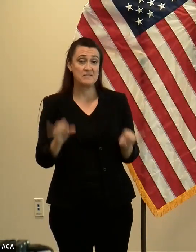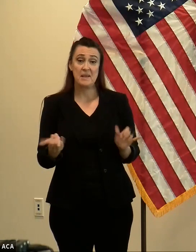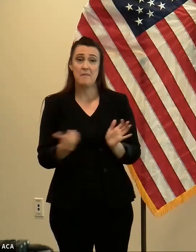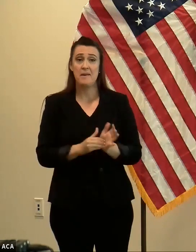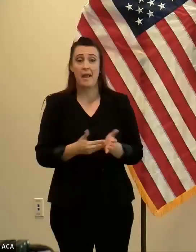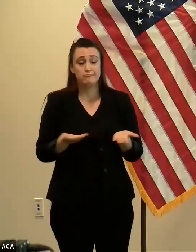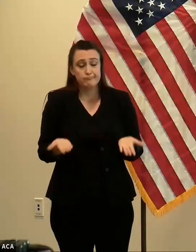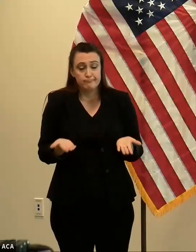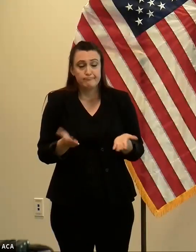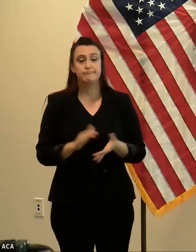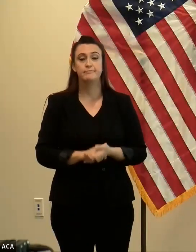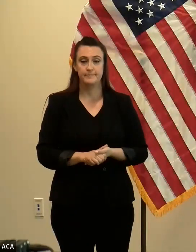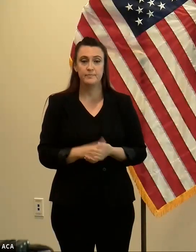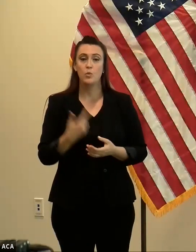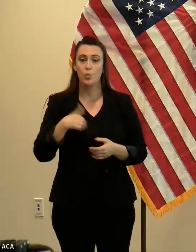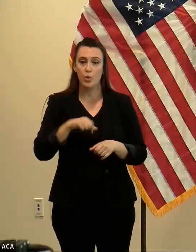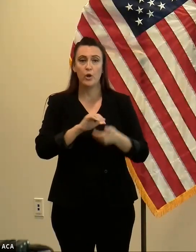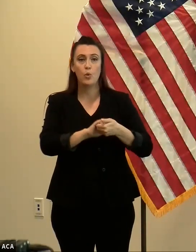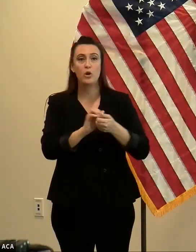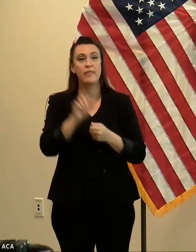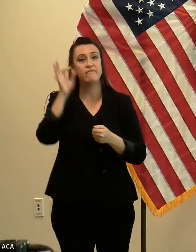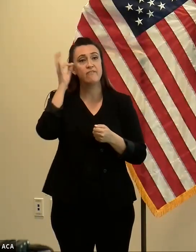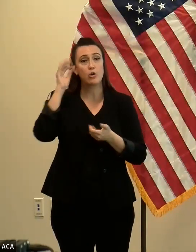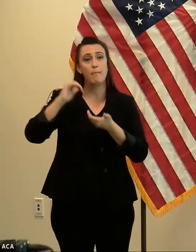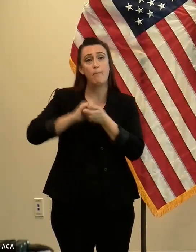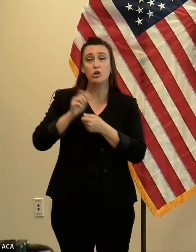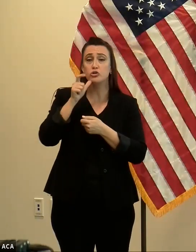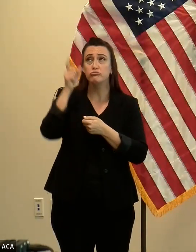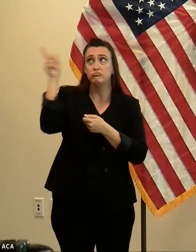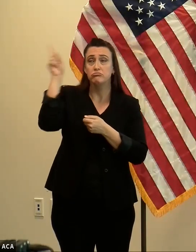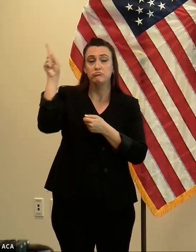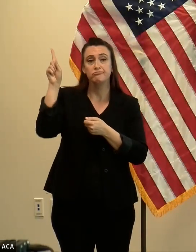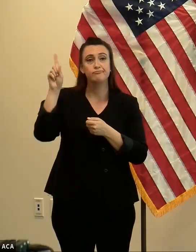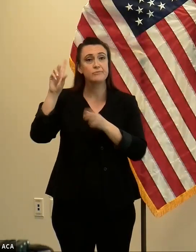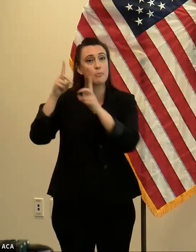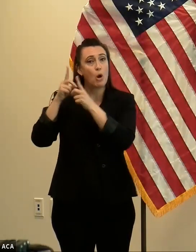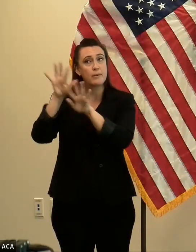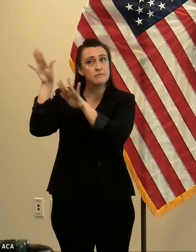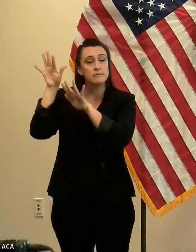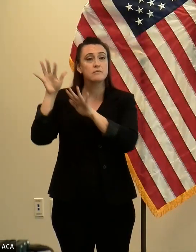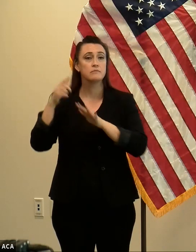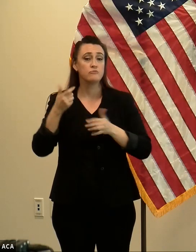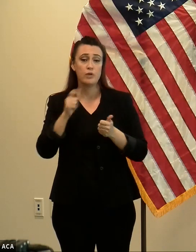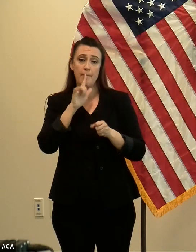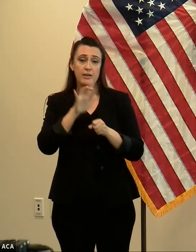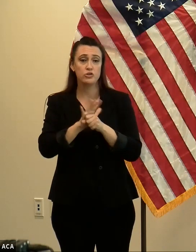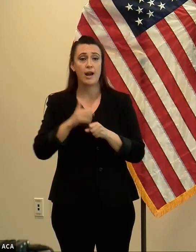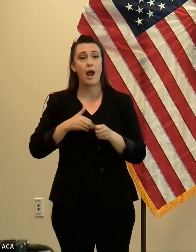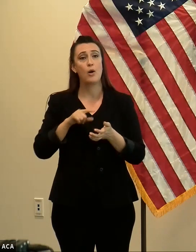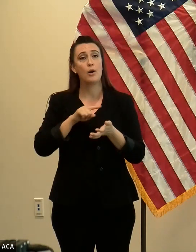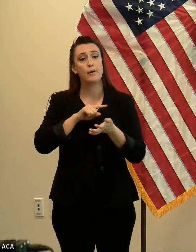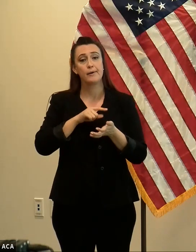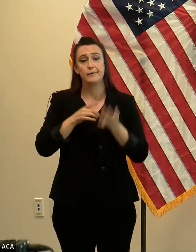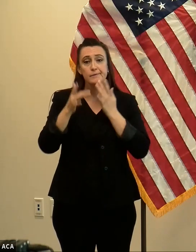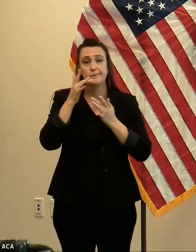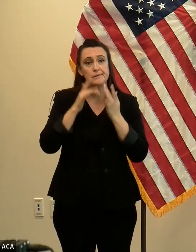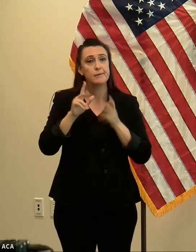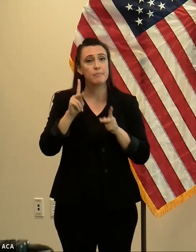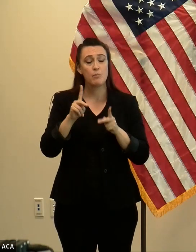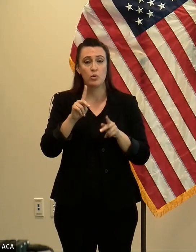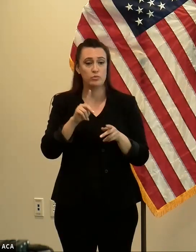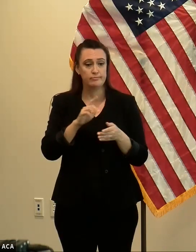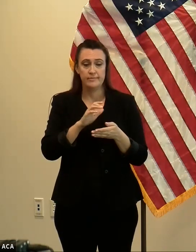this began. We're working with our federal partners so that we can make certain that our paycheck to paycheck